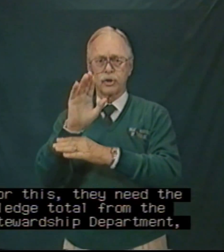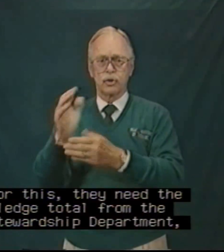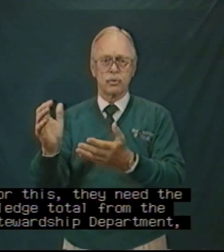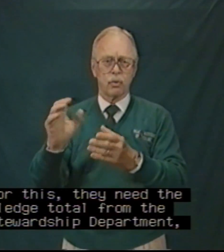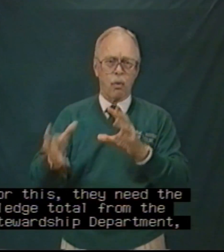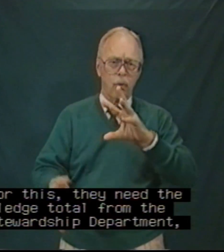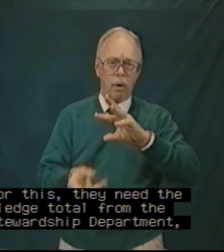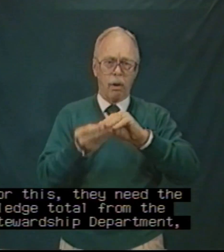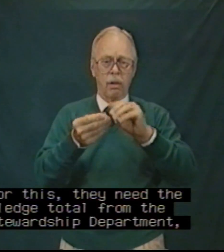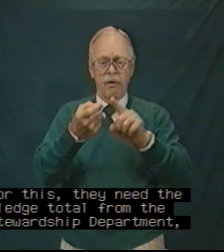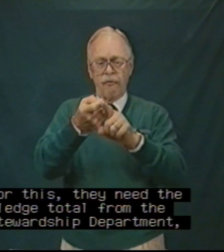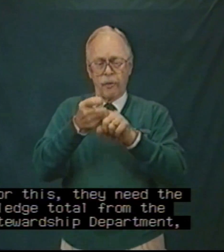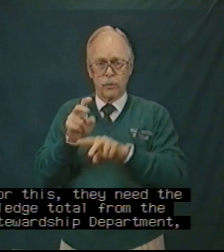needs from each program.